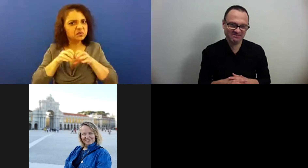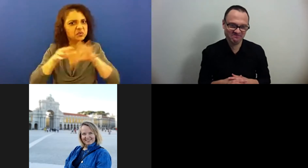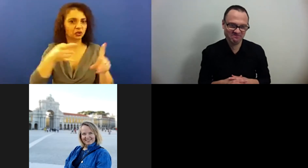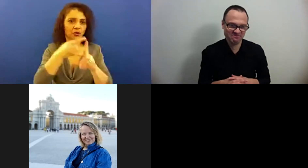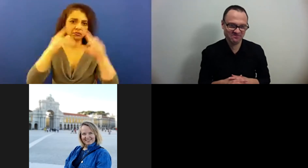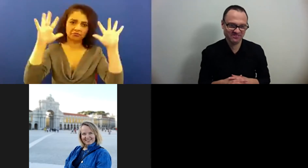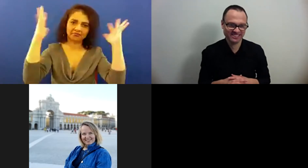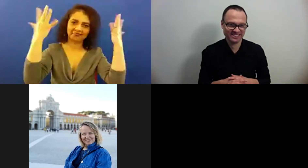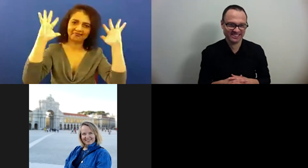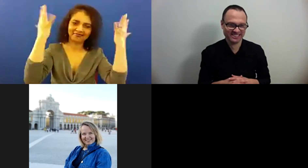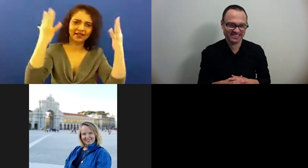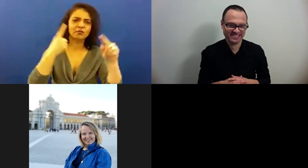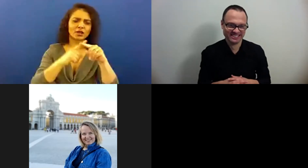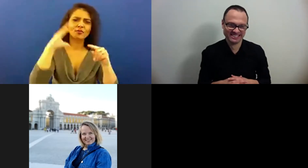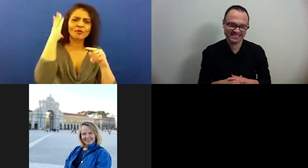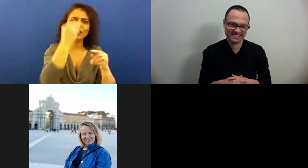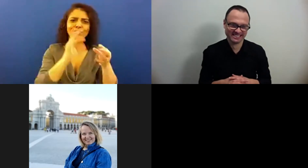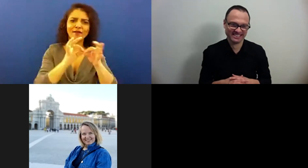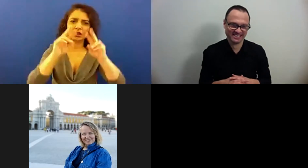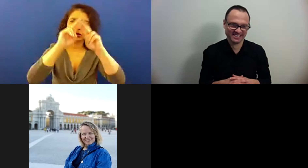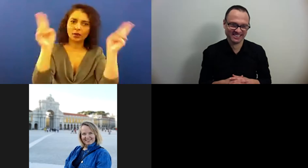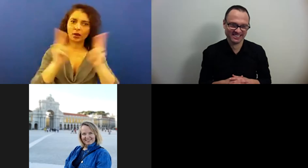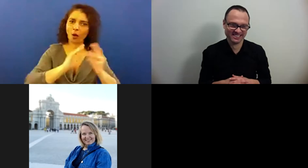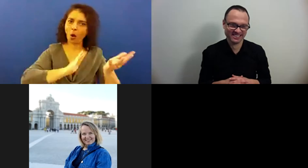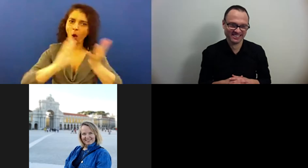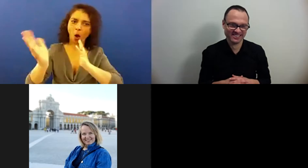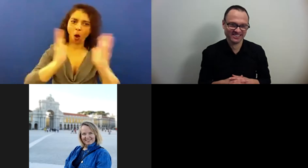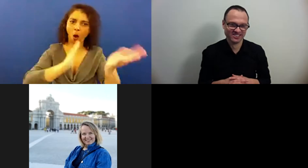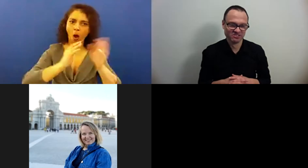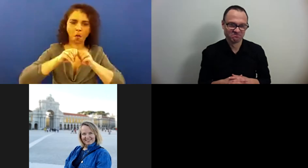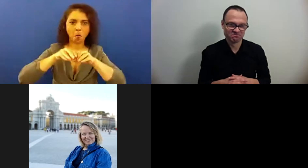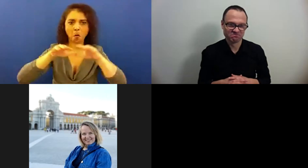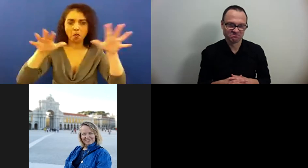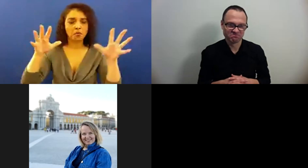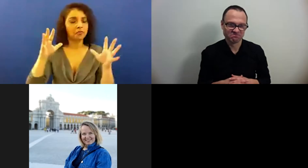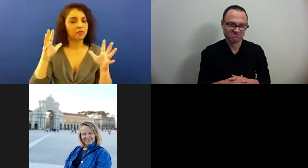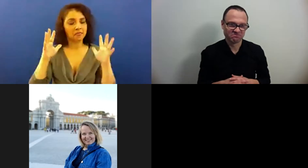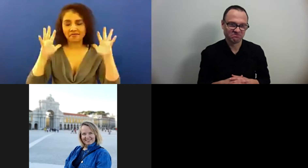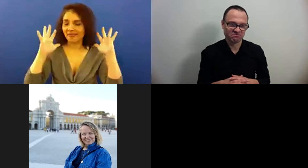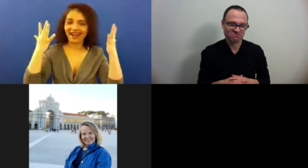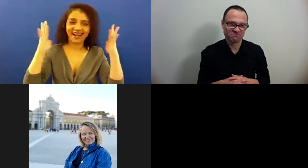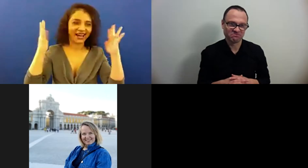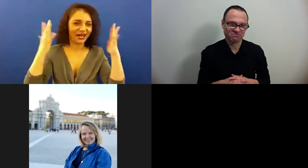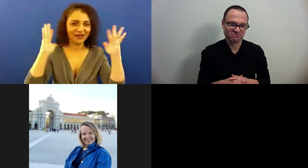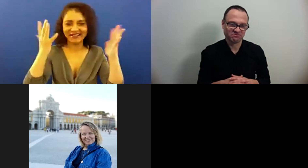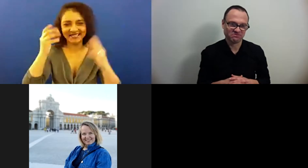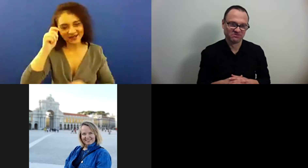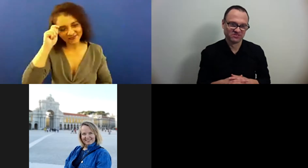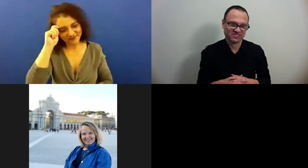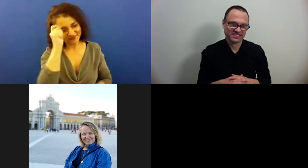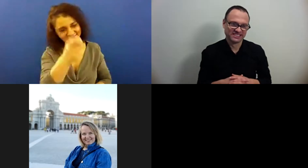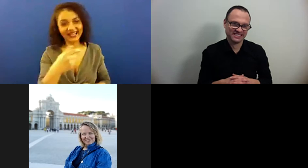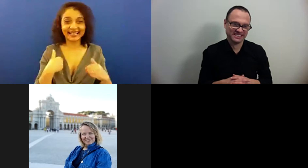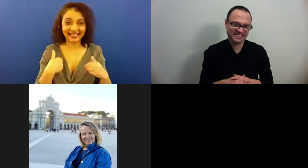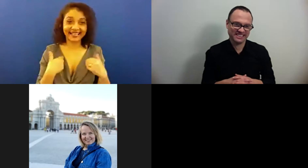Dami, for your wonderful idea to set up these global Zoom meetings. And also to have deaf interpreters